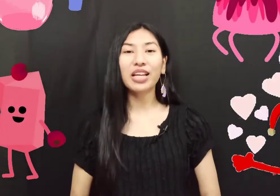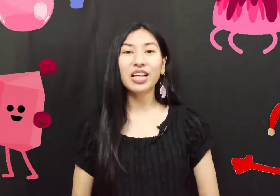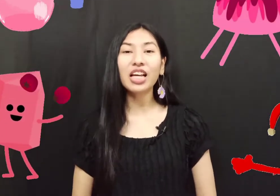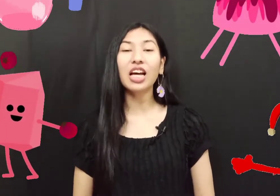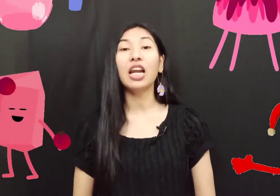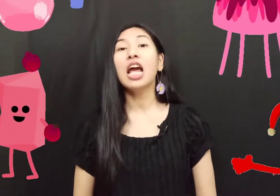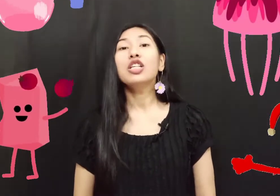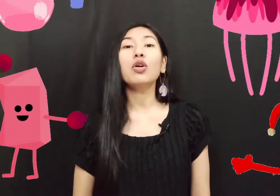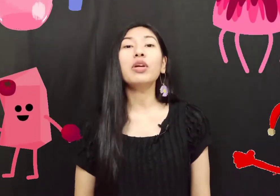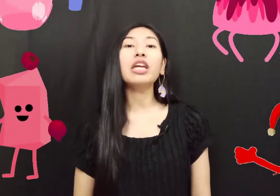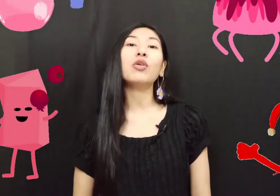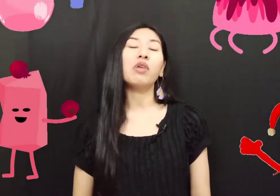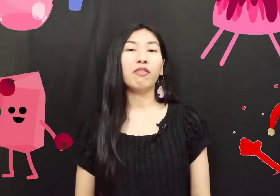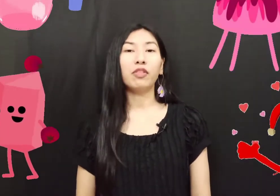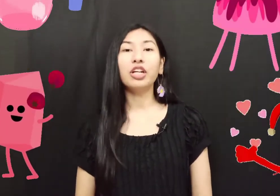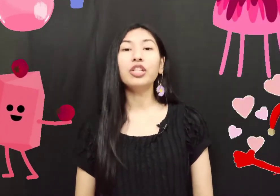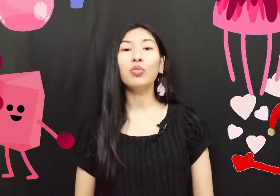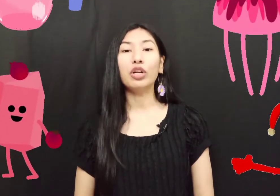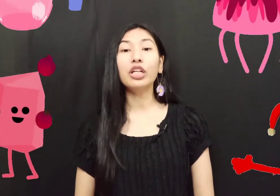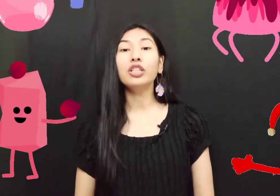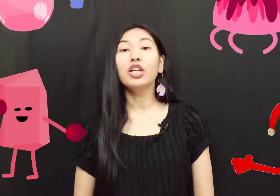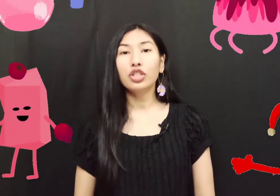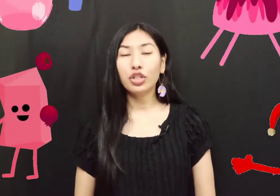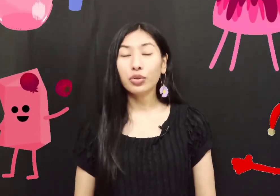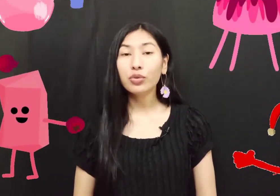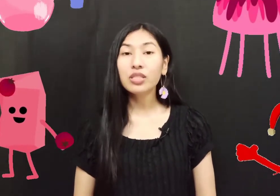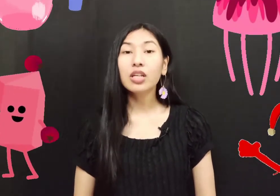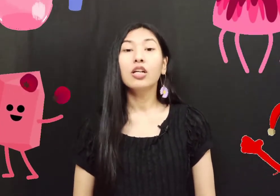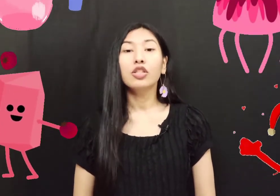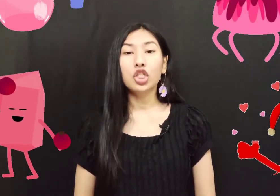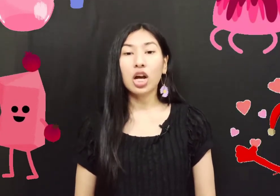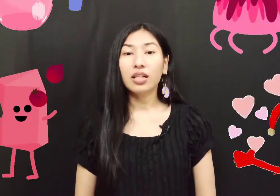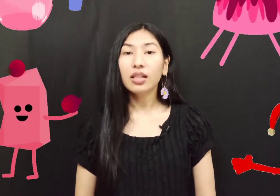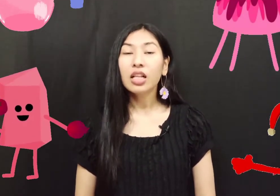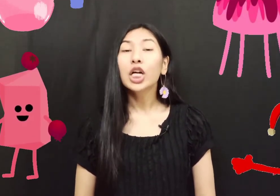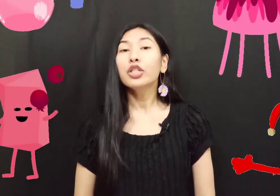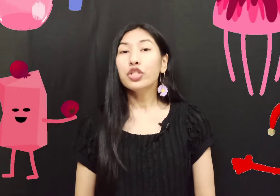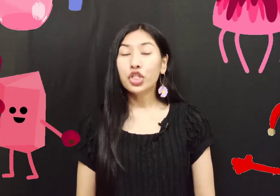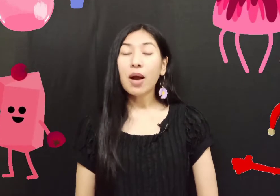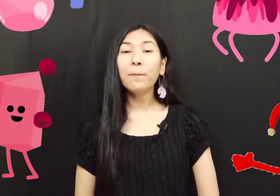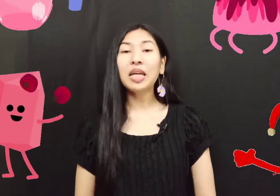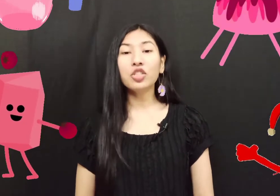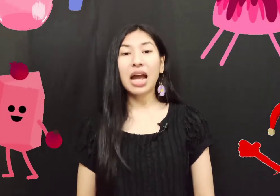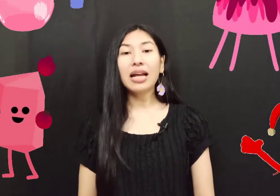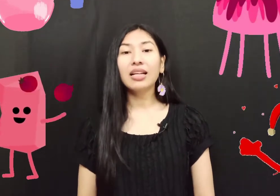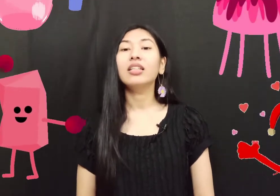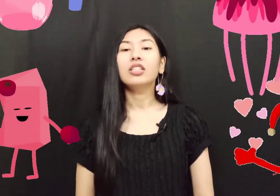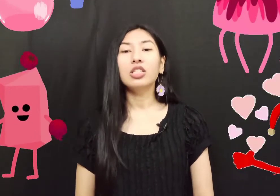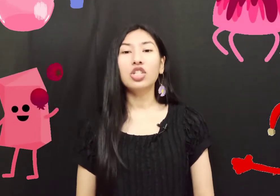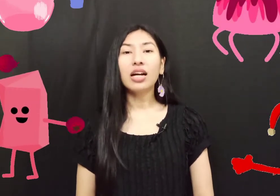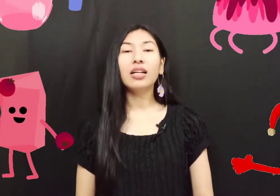Very good. So here we have learned the word juice, juggle, jumping jack,